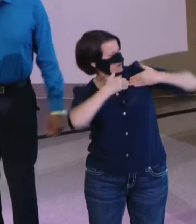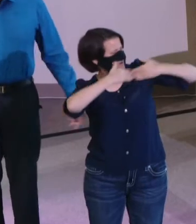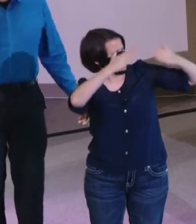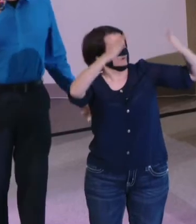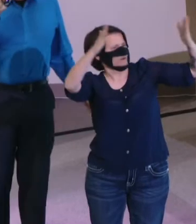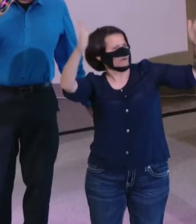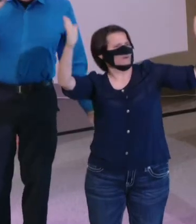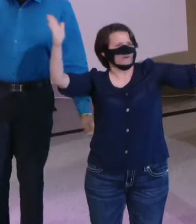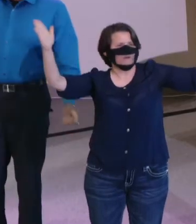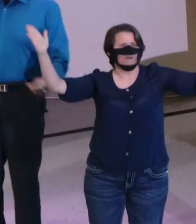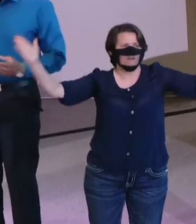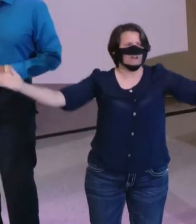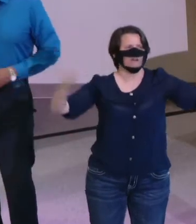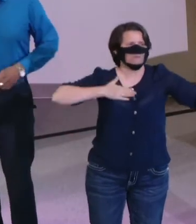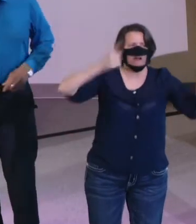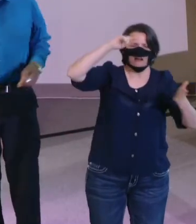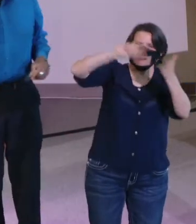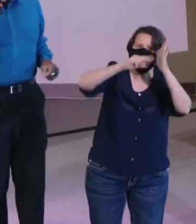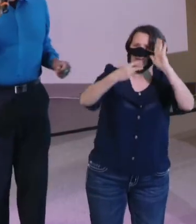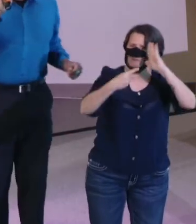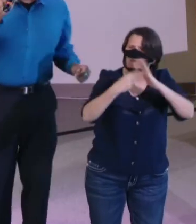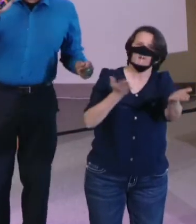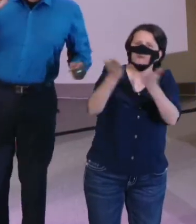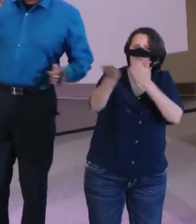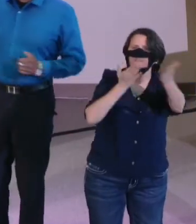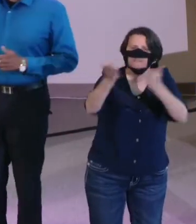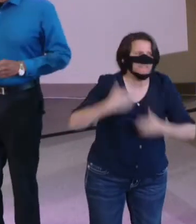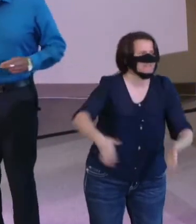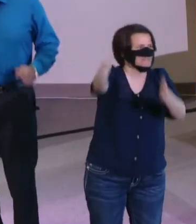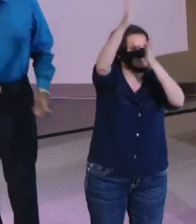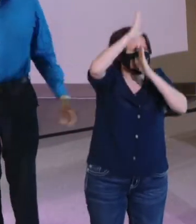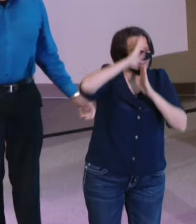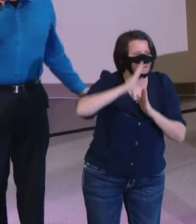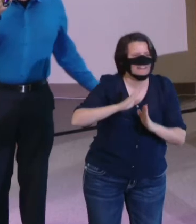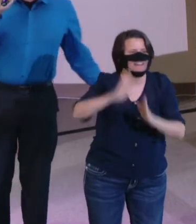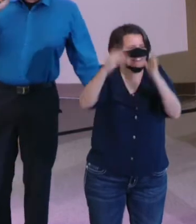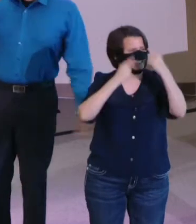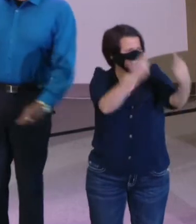is open wide. Yes, I'm only here for God. No more